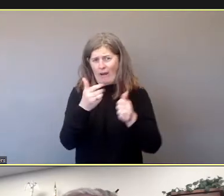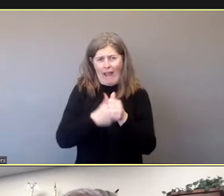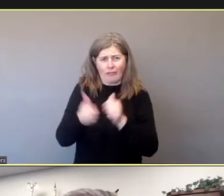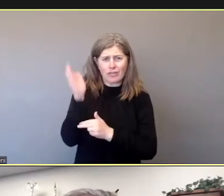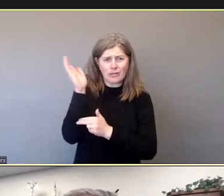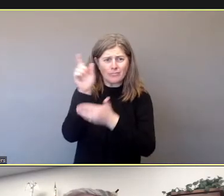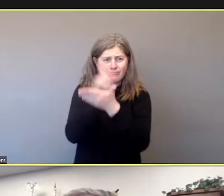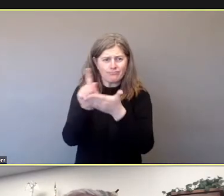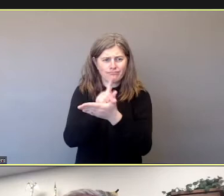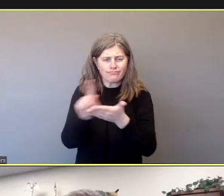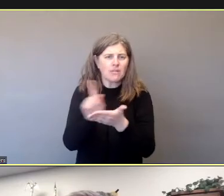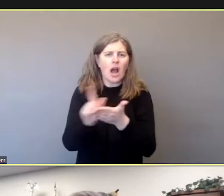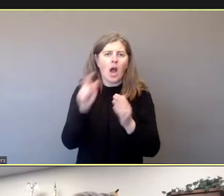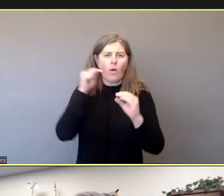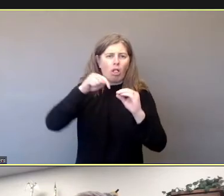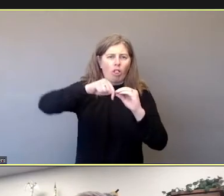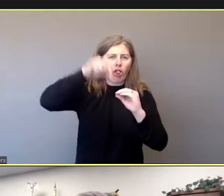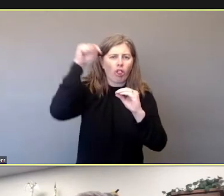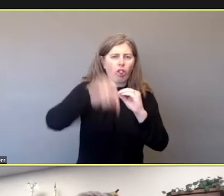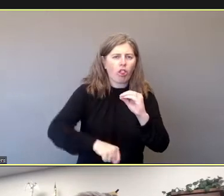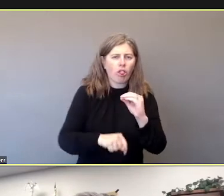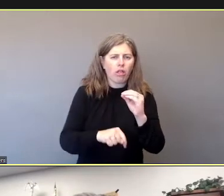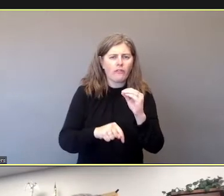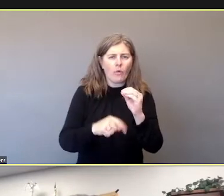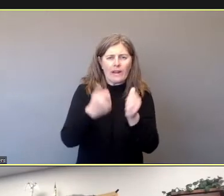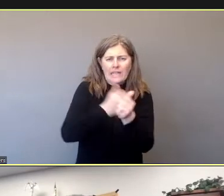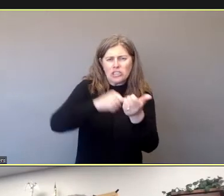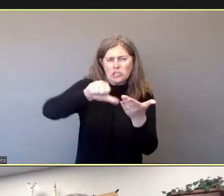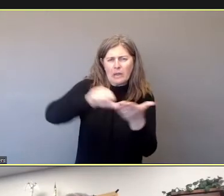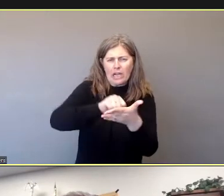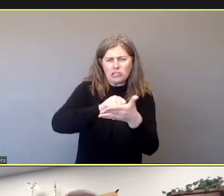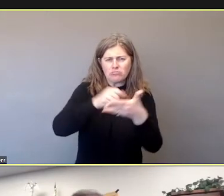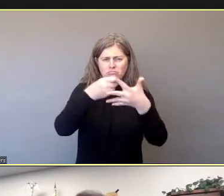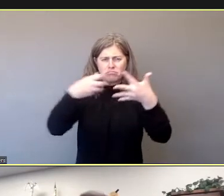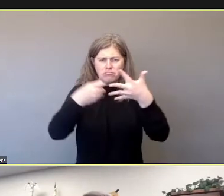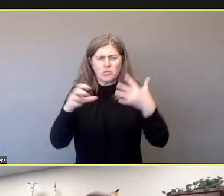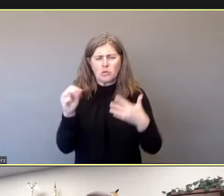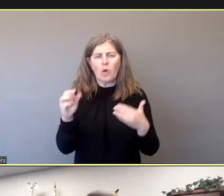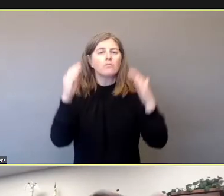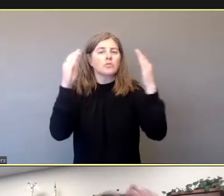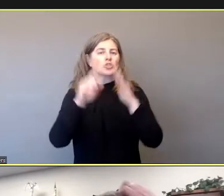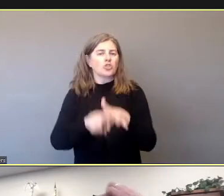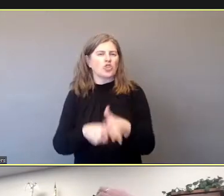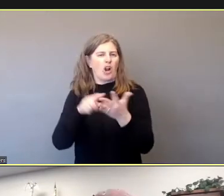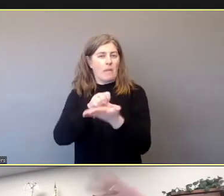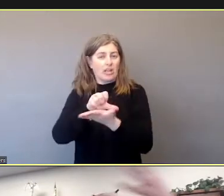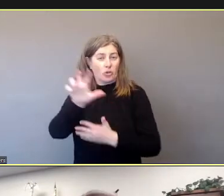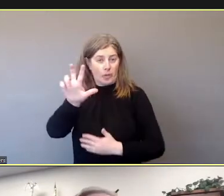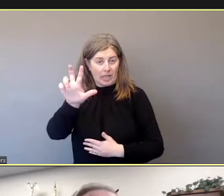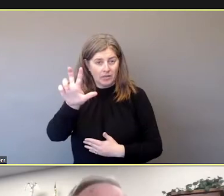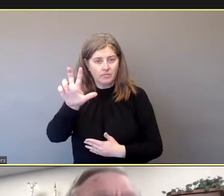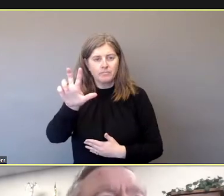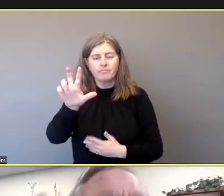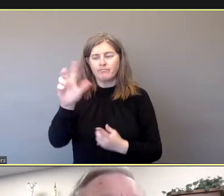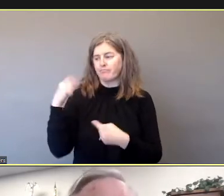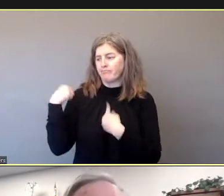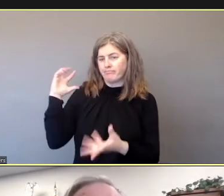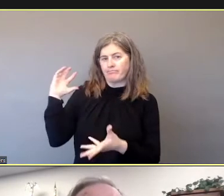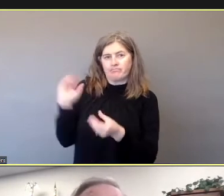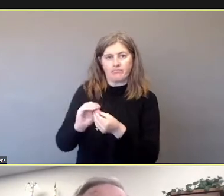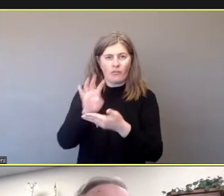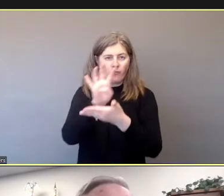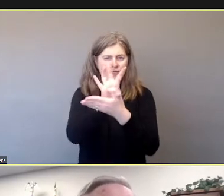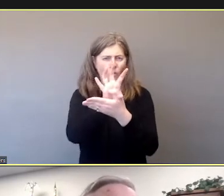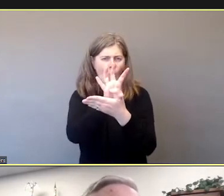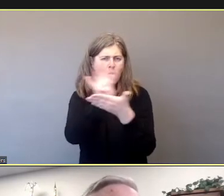presentation. I'm not going to spend time on every page. And we're going to start on page 3, which is over the last 4 weeks. What